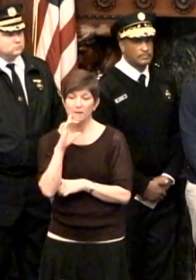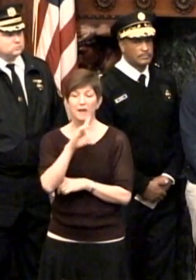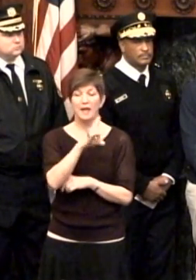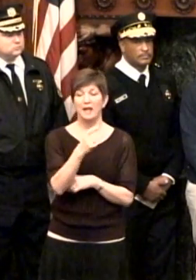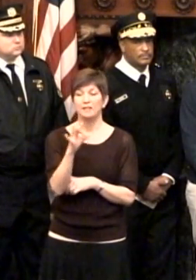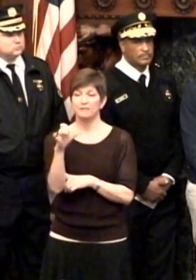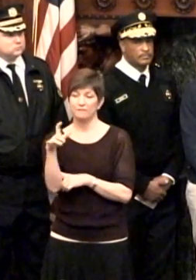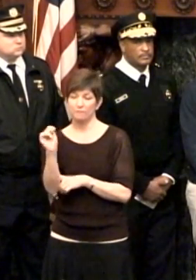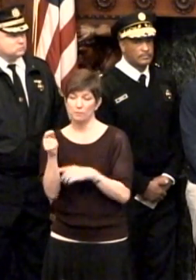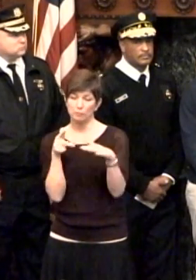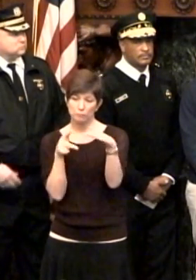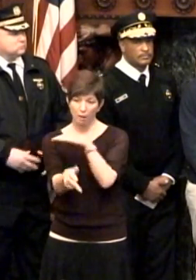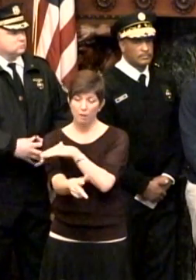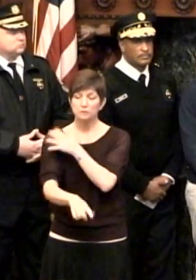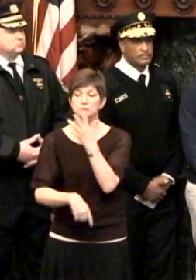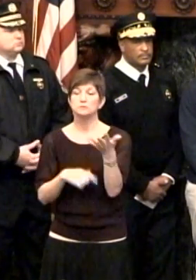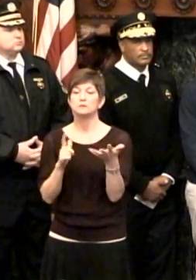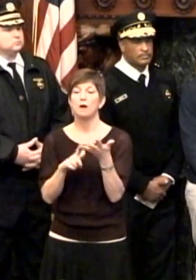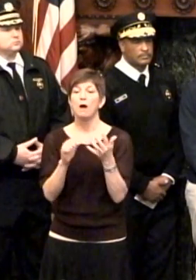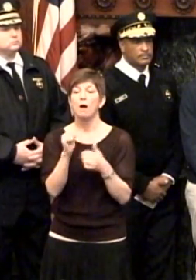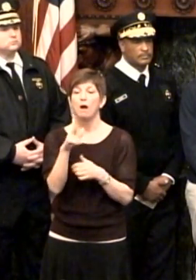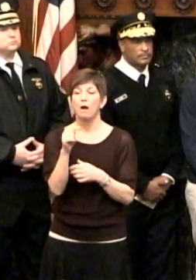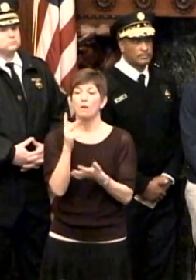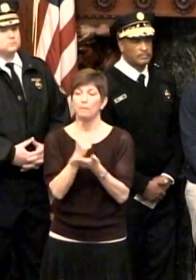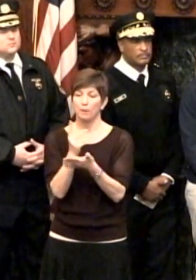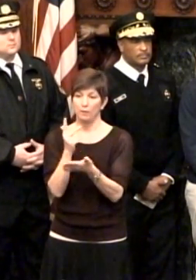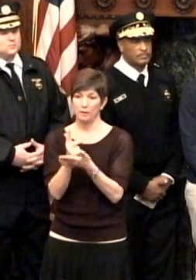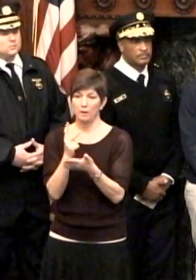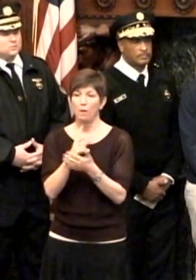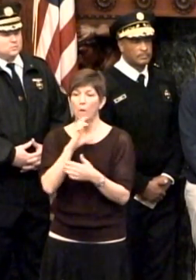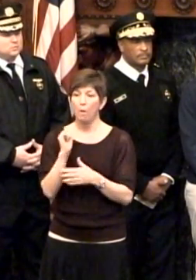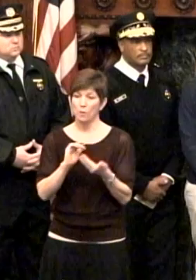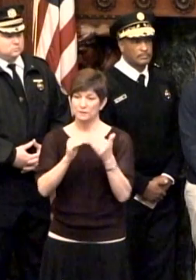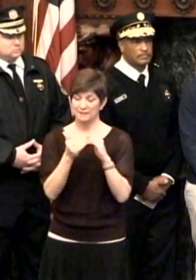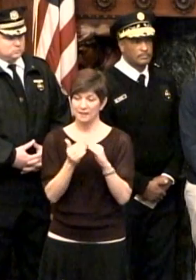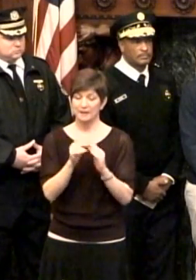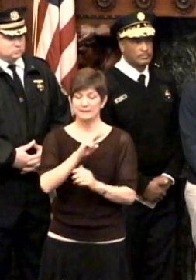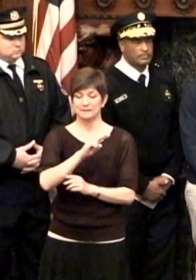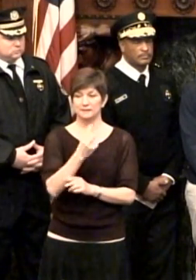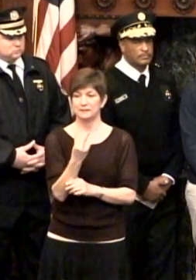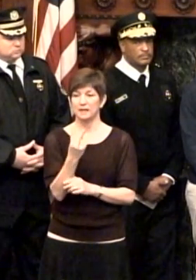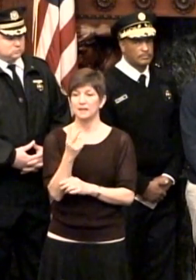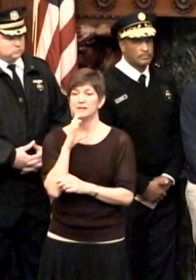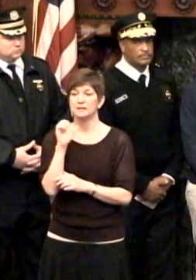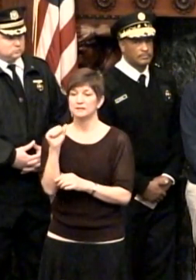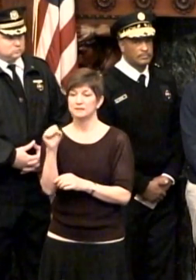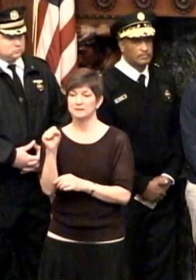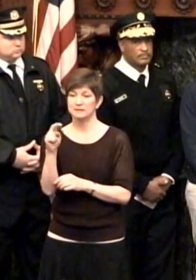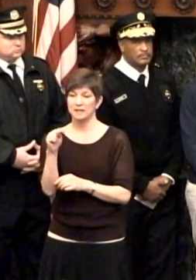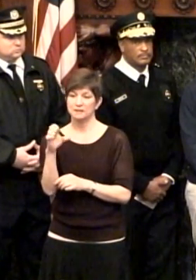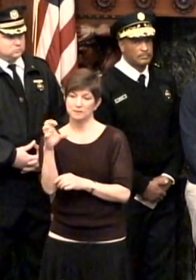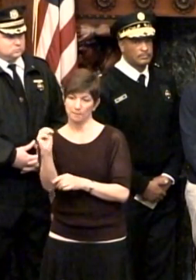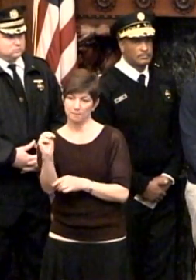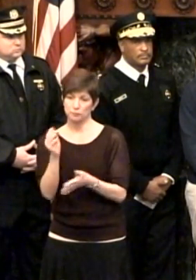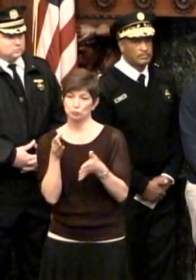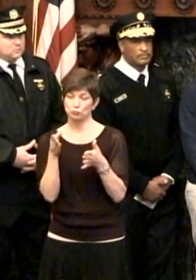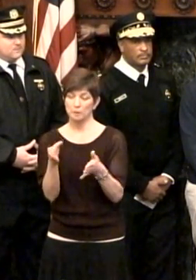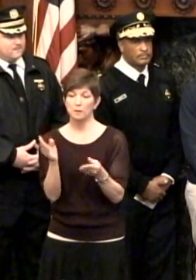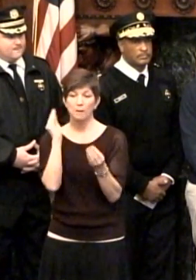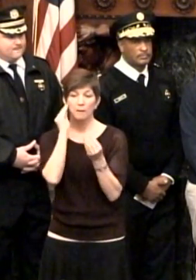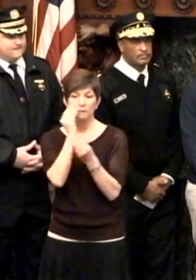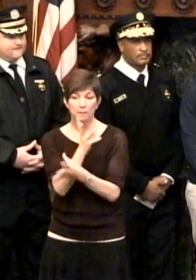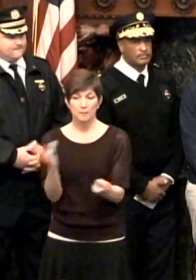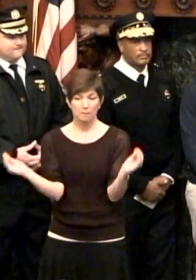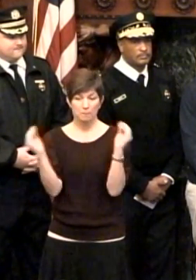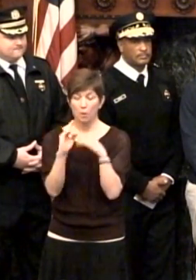and Filbert Street Garage, and the Auto Park in Old City at 2nd and Sansom Streets. You can get more information